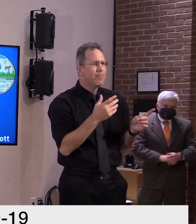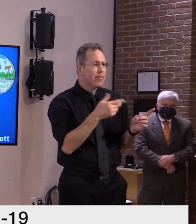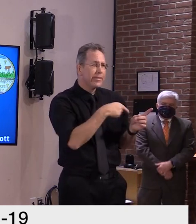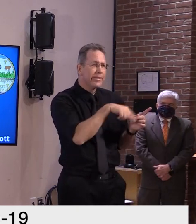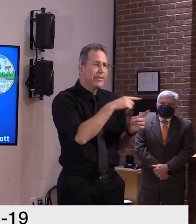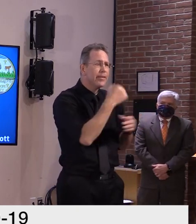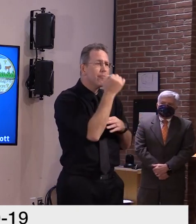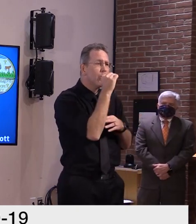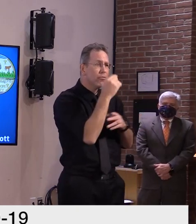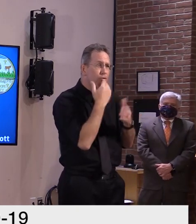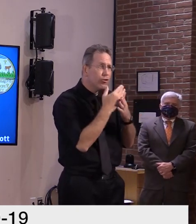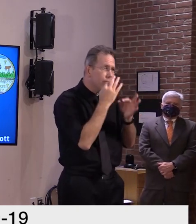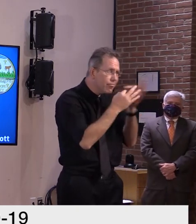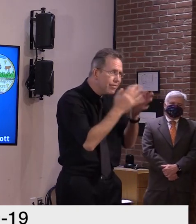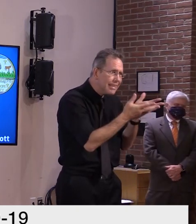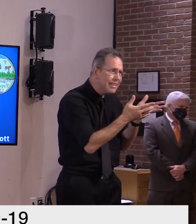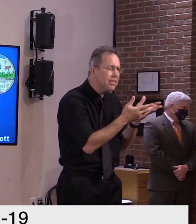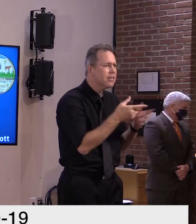like.